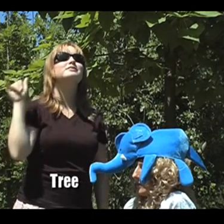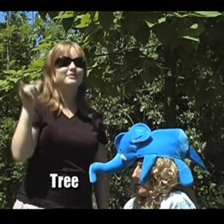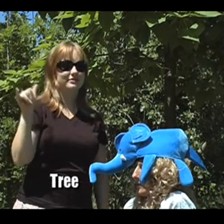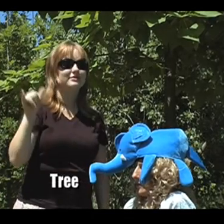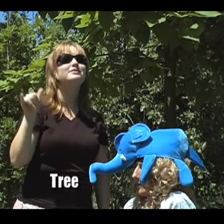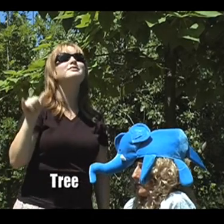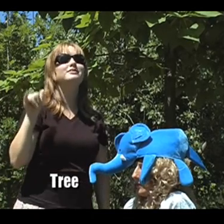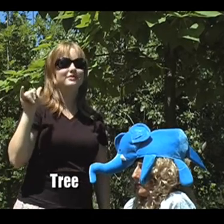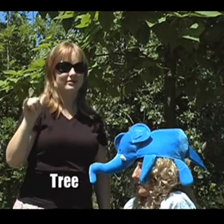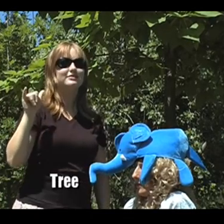Oh, I see.